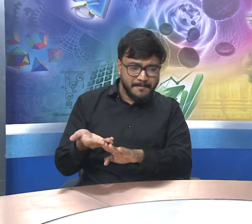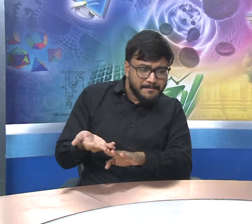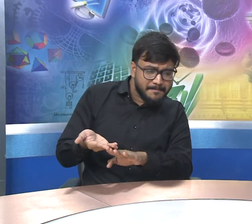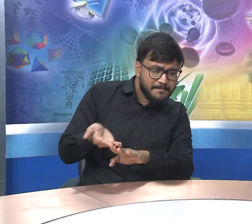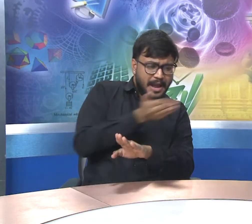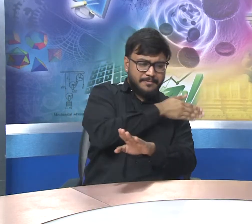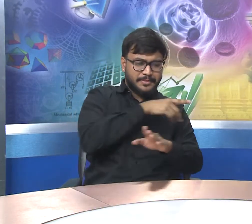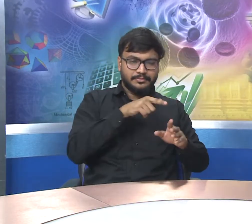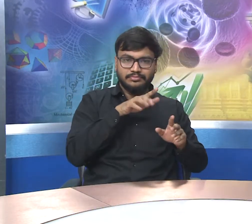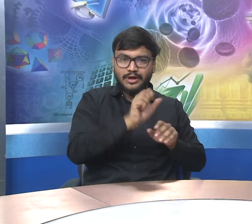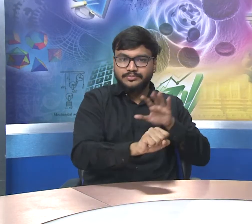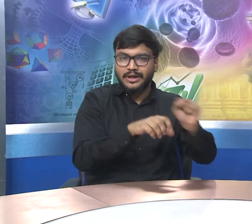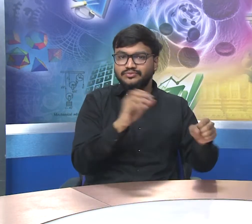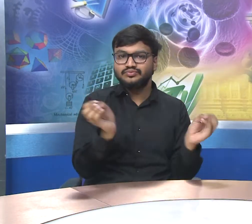increasing?